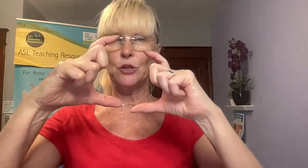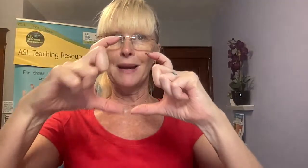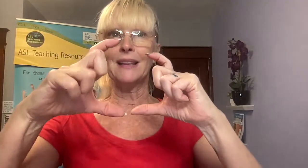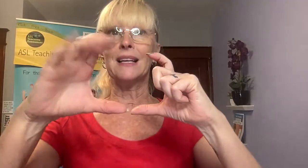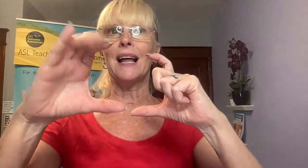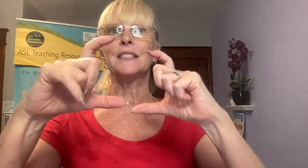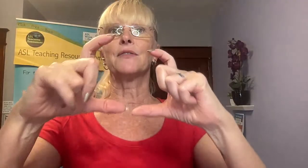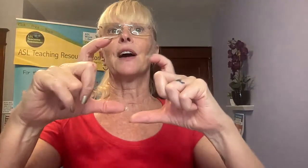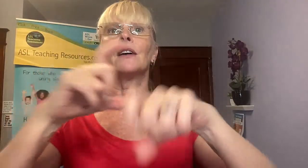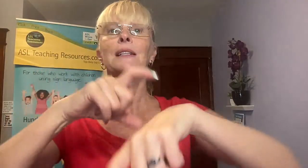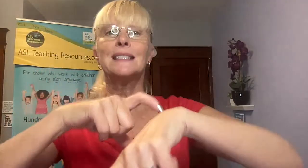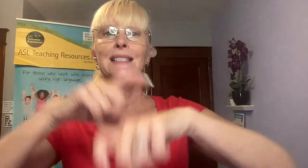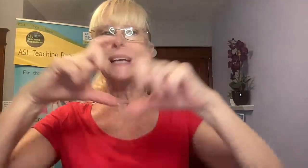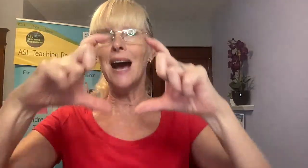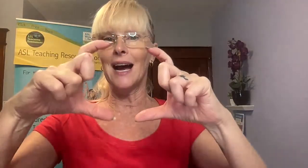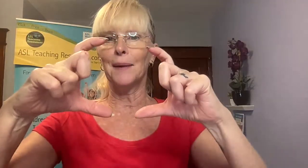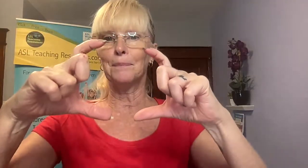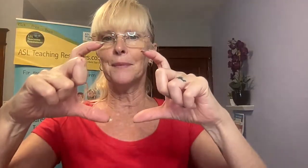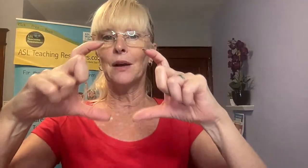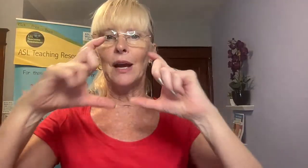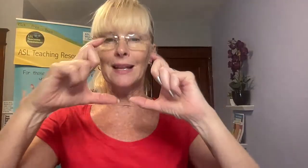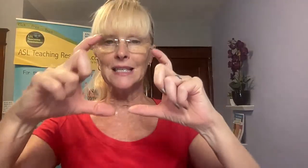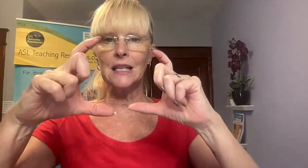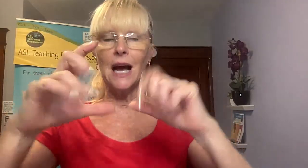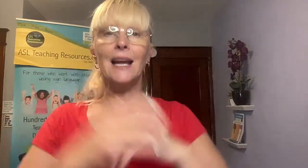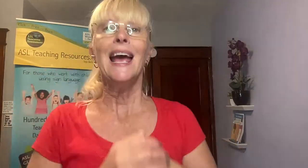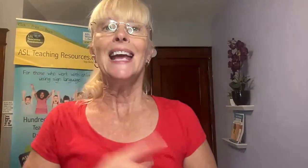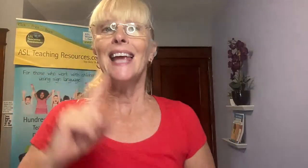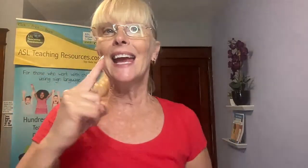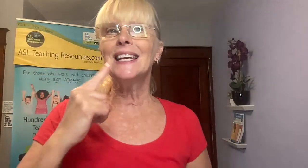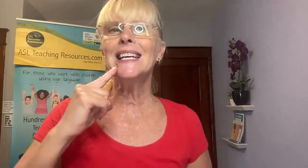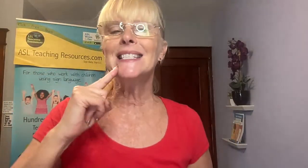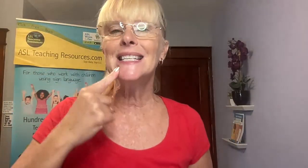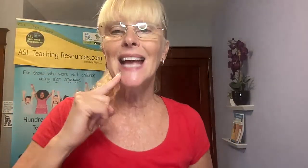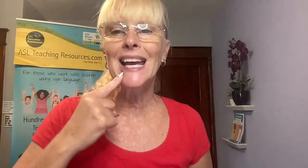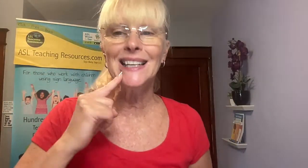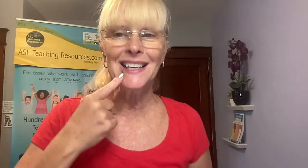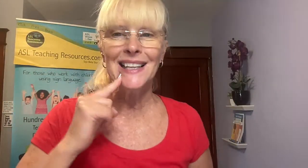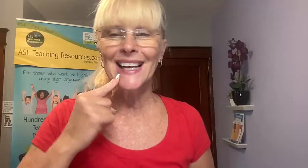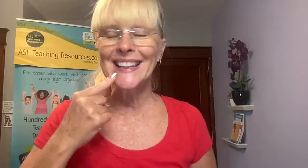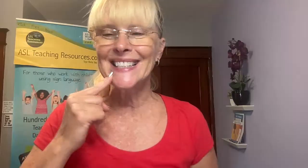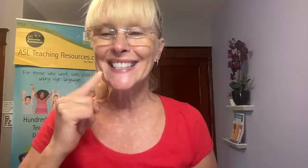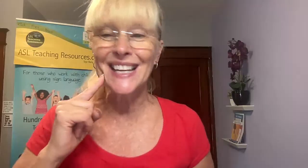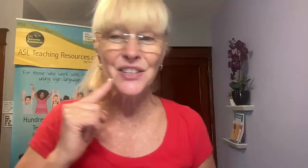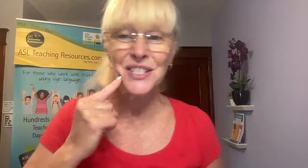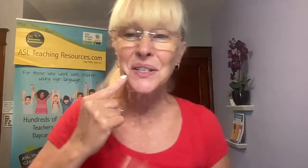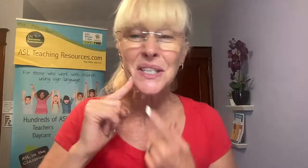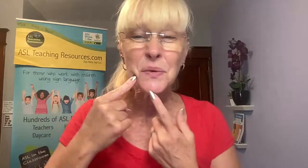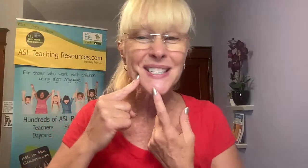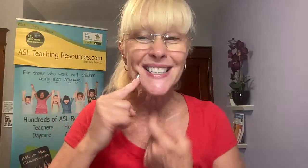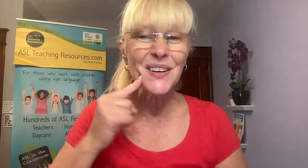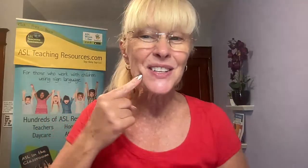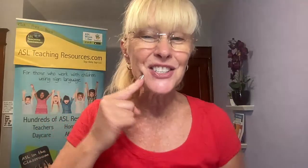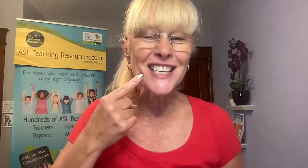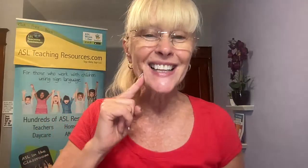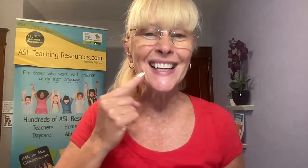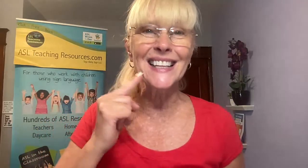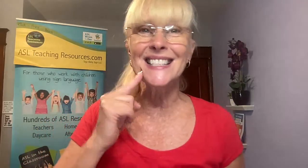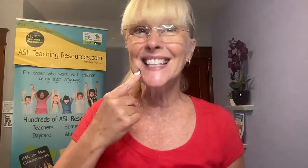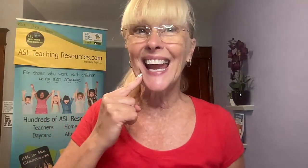make the classifier time. Okay, that's a clock. Candy is this hand, like this. And you're just going to twist it on your cheek like this, candy.